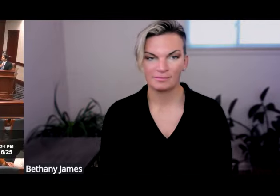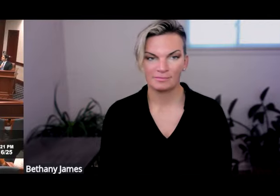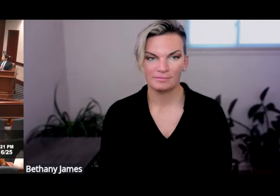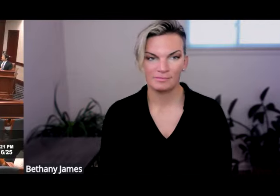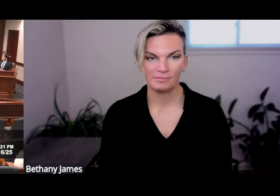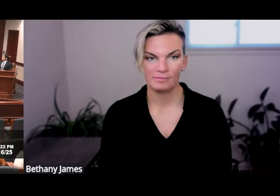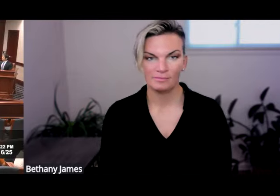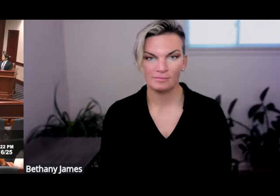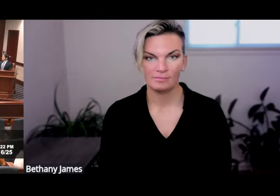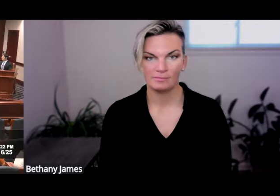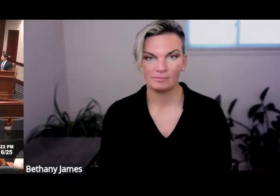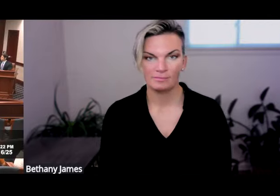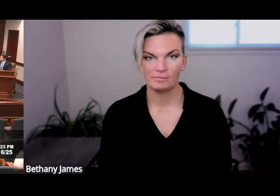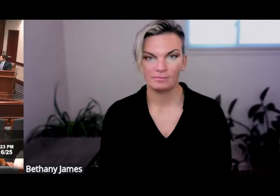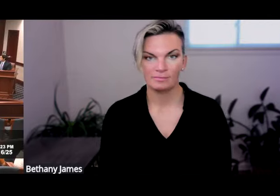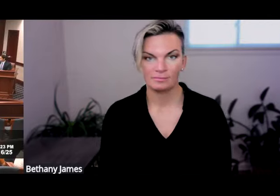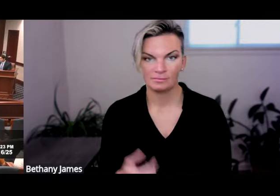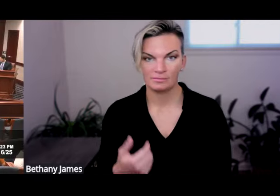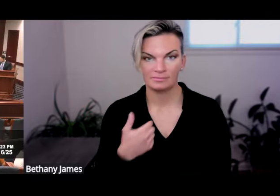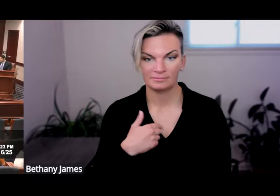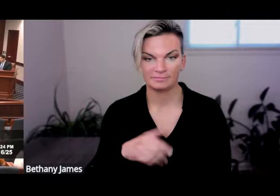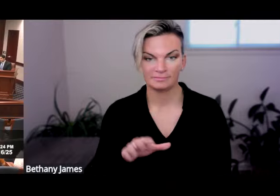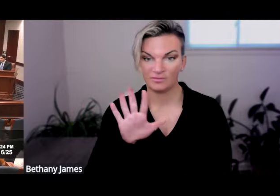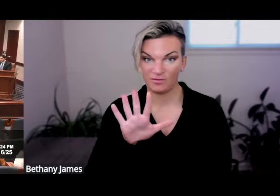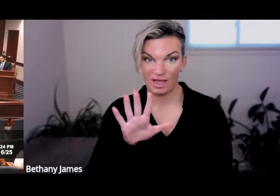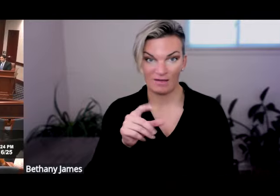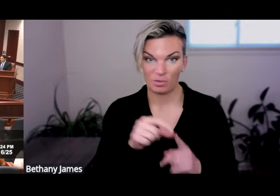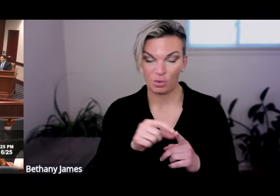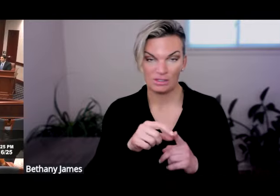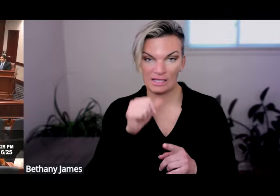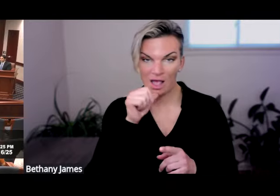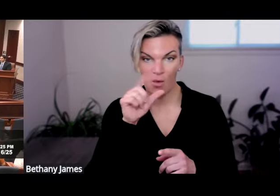any. You only had 5 words and not 100.